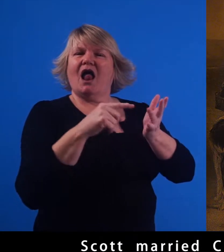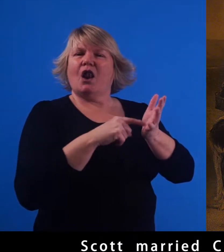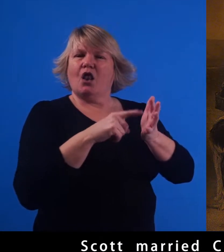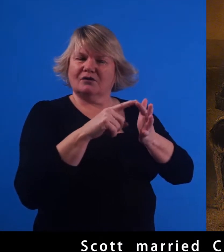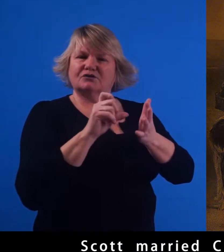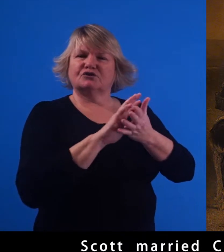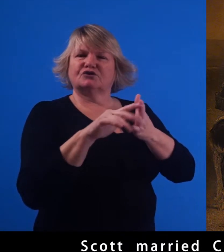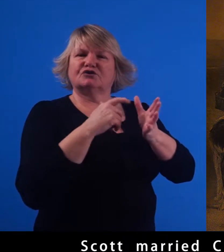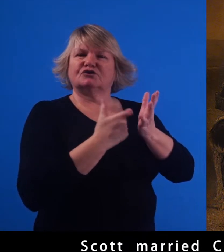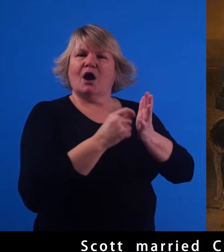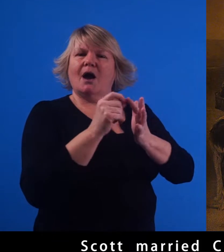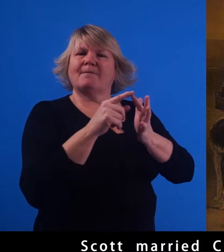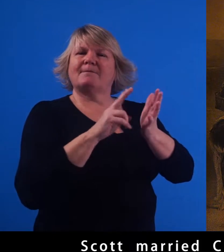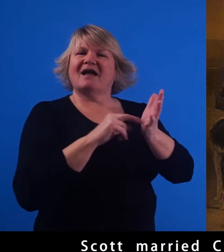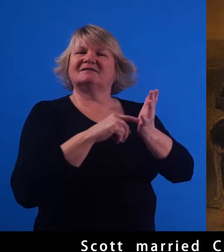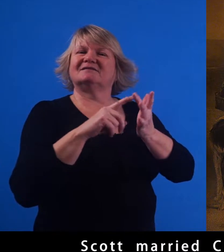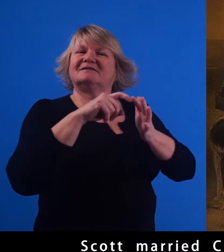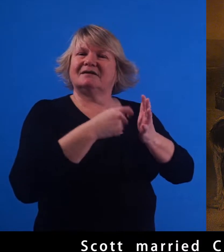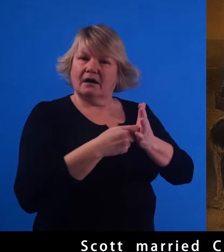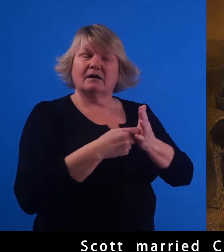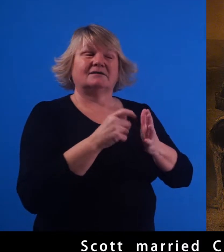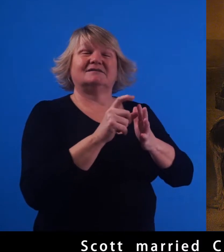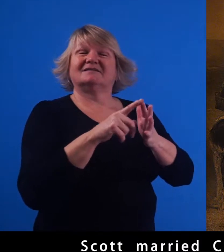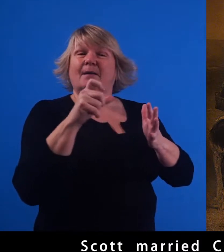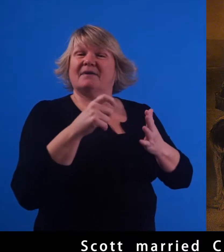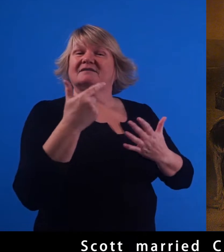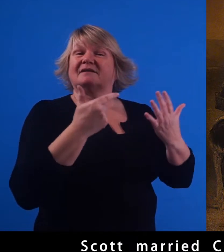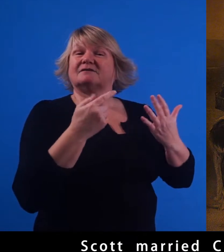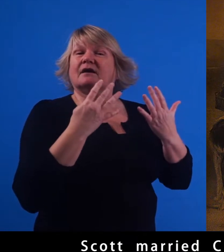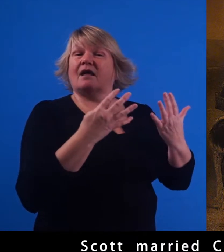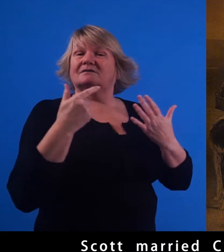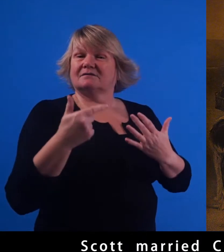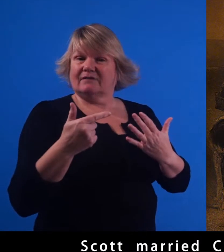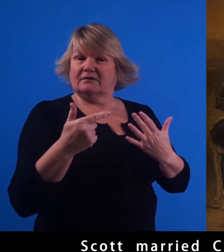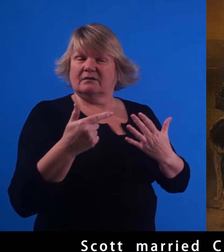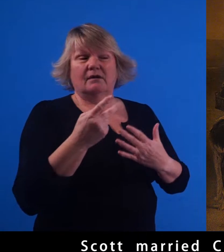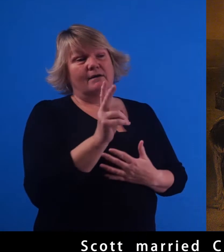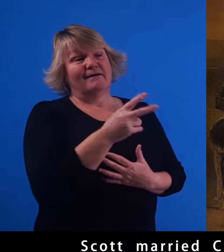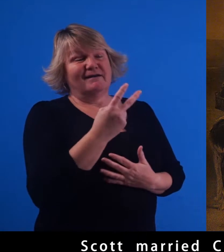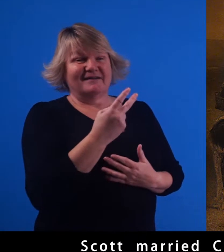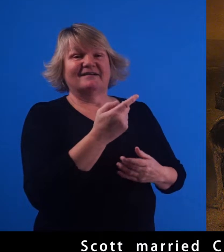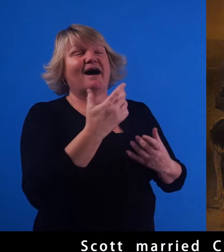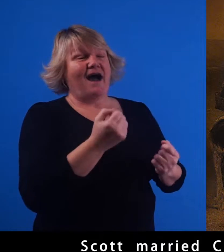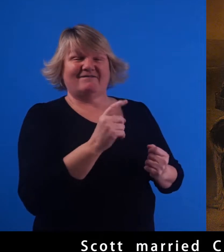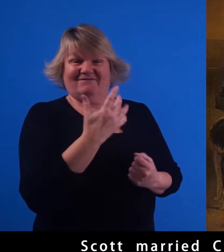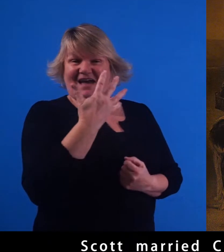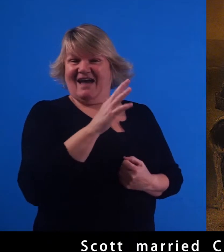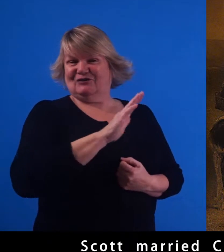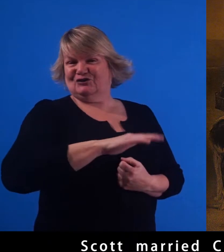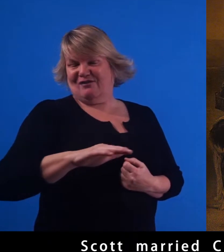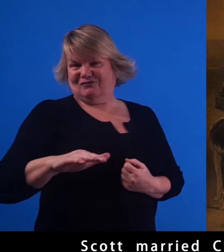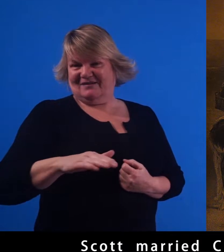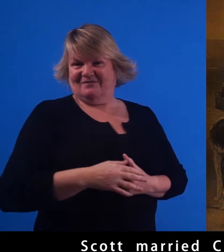Scott married Charlotte Charpentier in December 1797 and went on to have